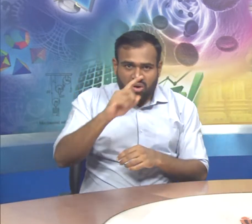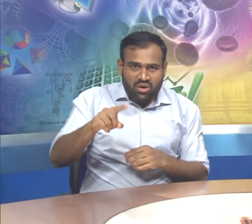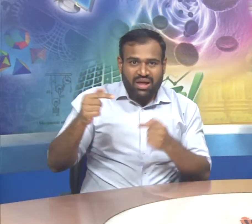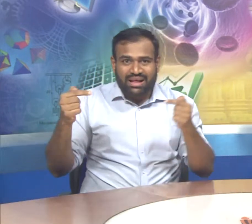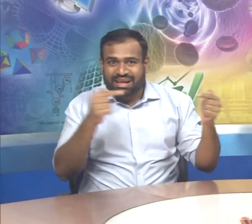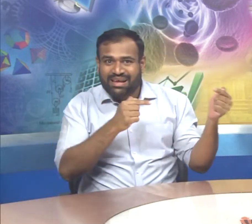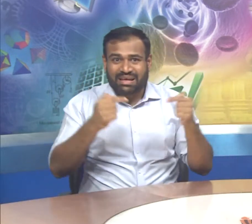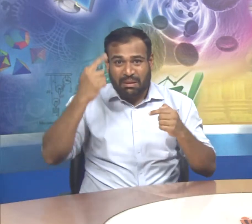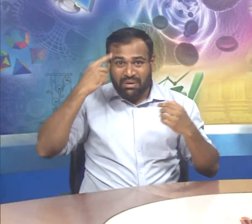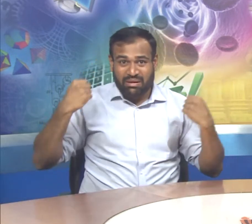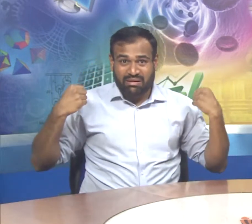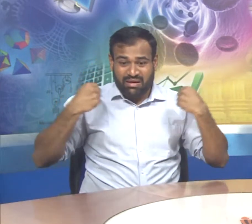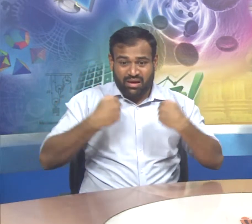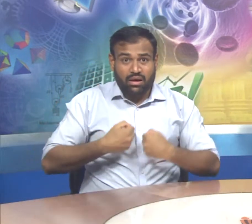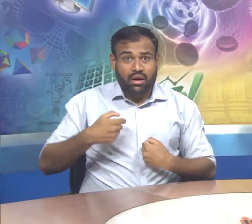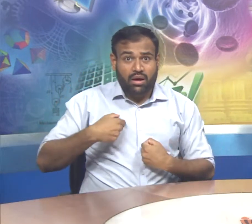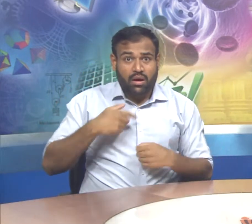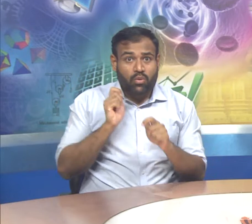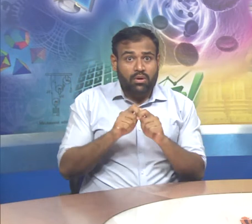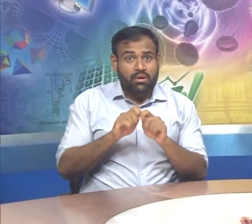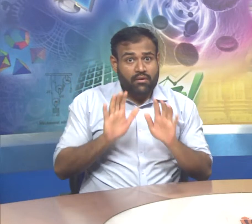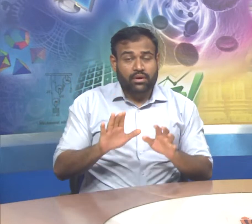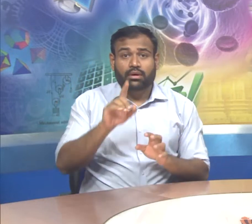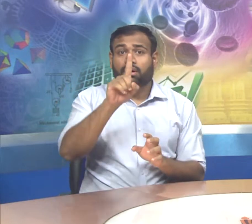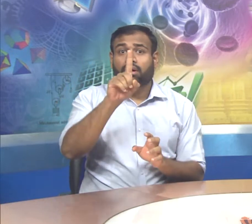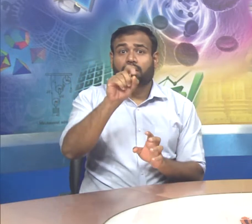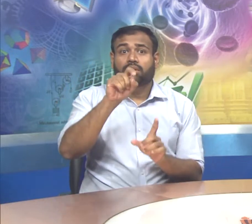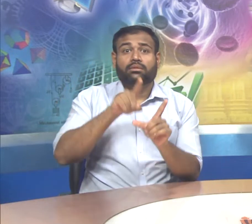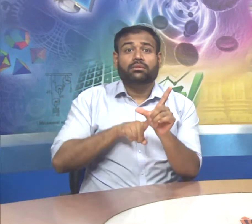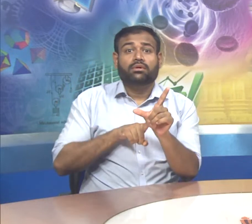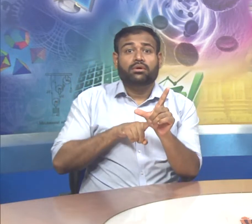a high court or two of more